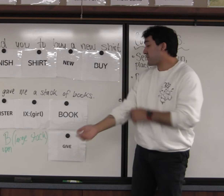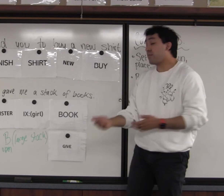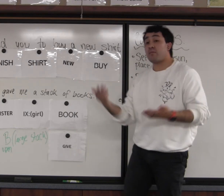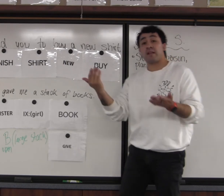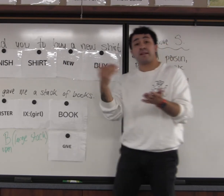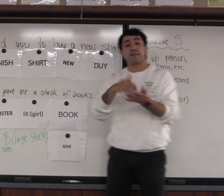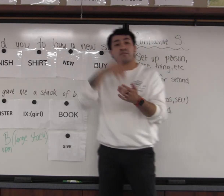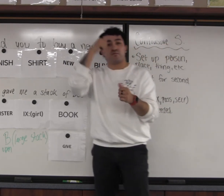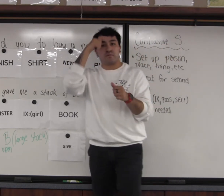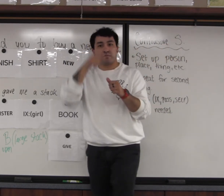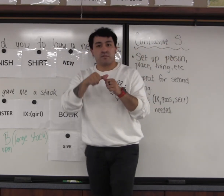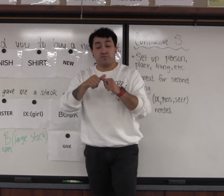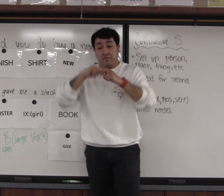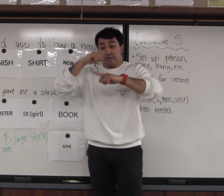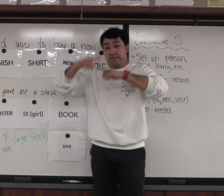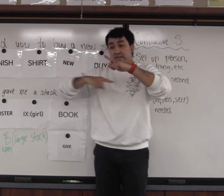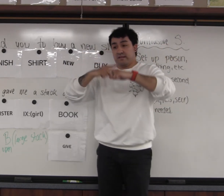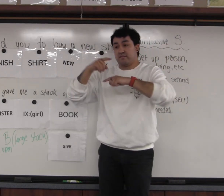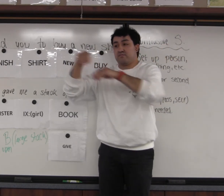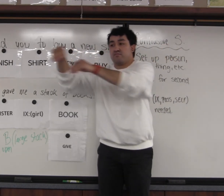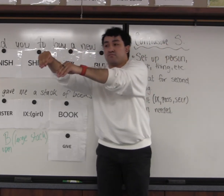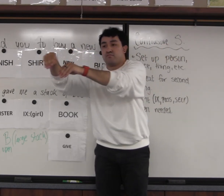sign. So,